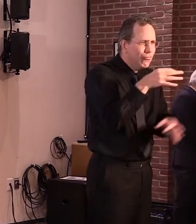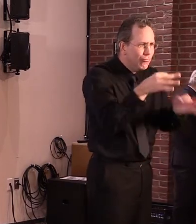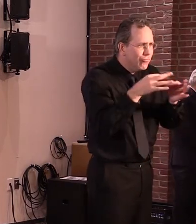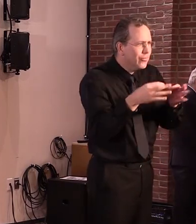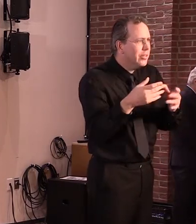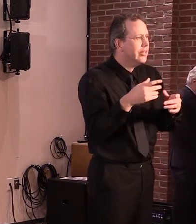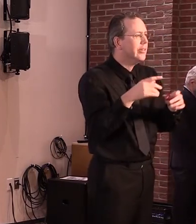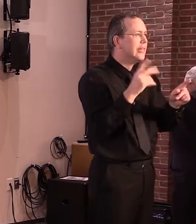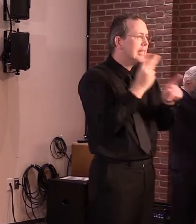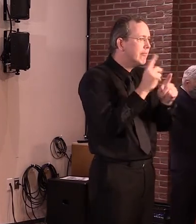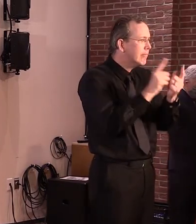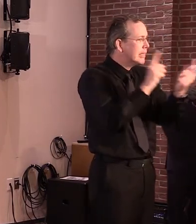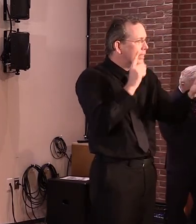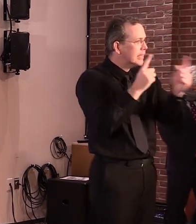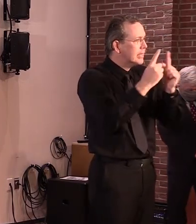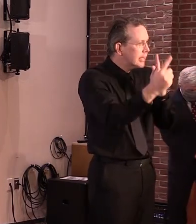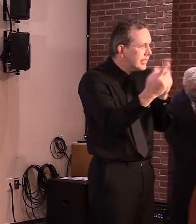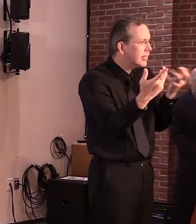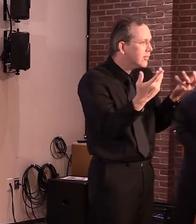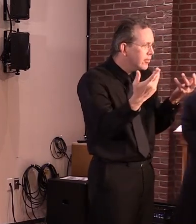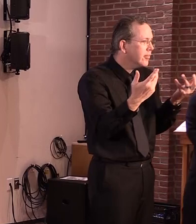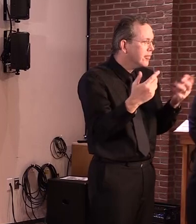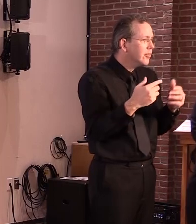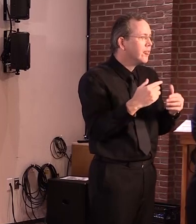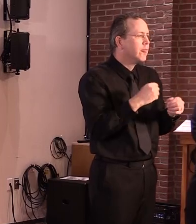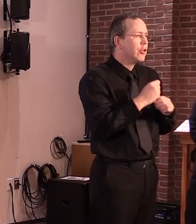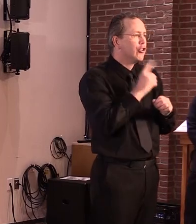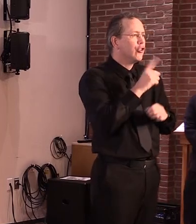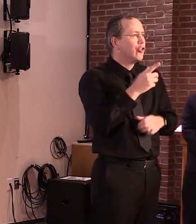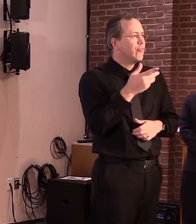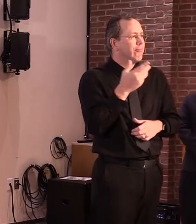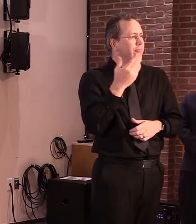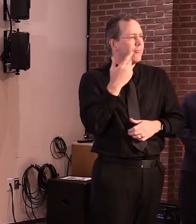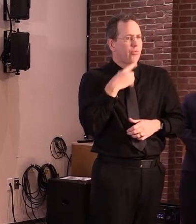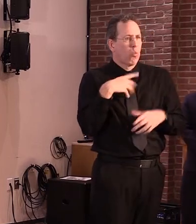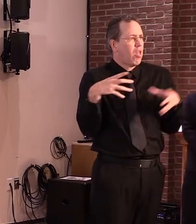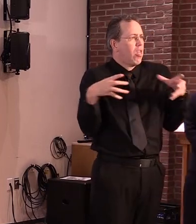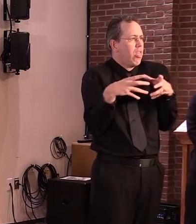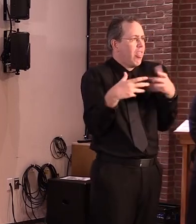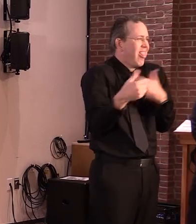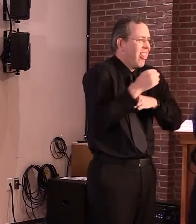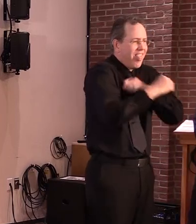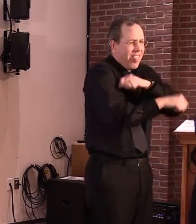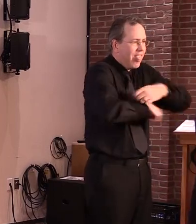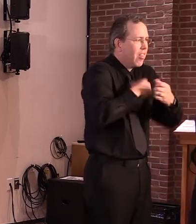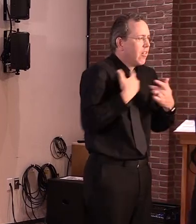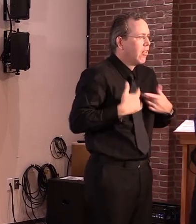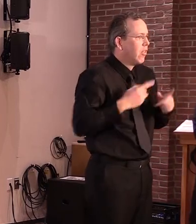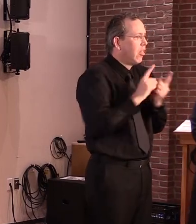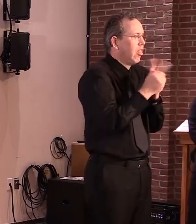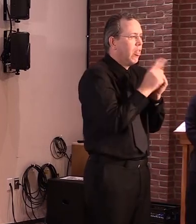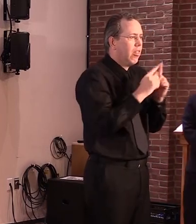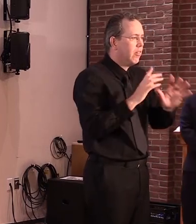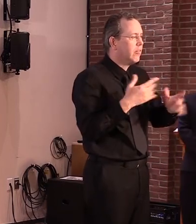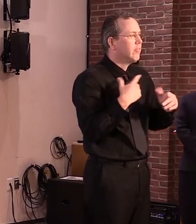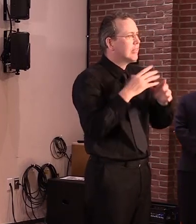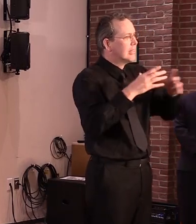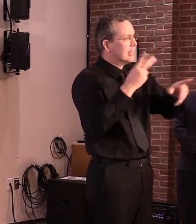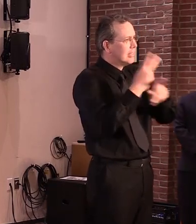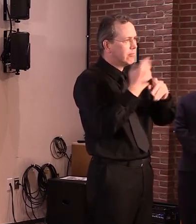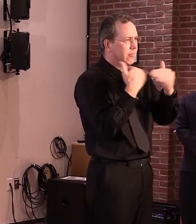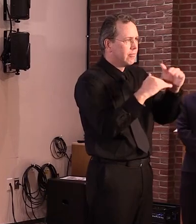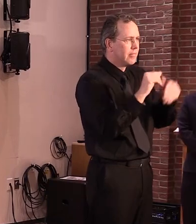yourself, making sure that you're not getting into groups, large groups over 10, and just spacing, wearing